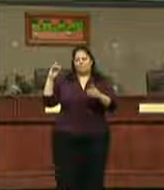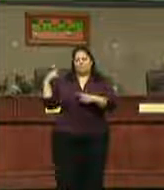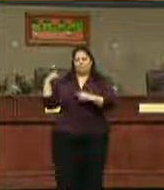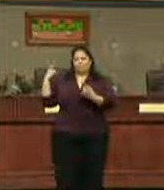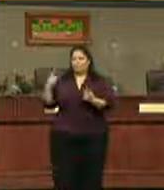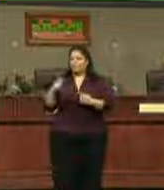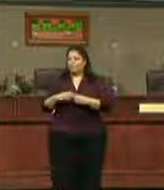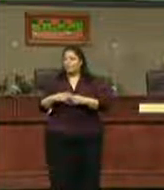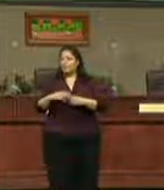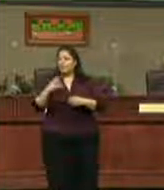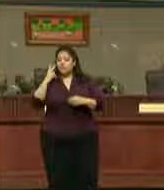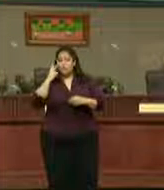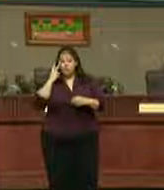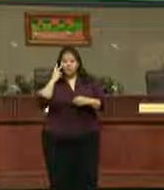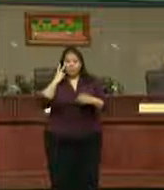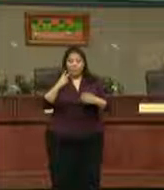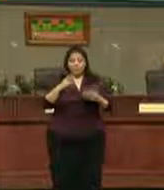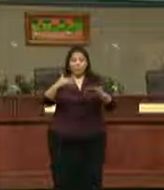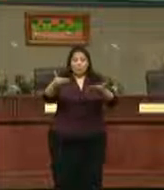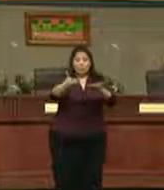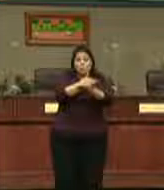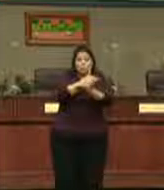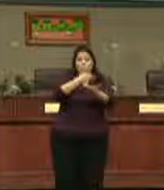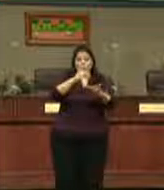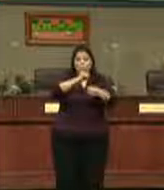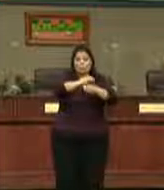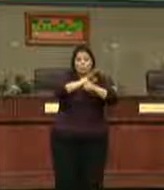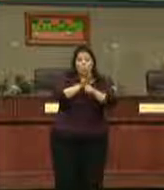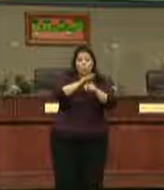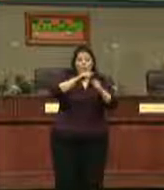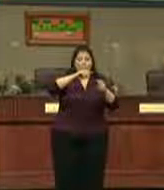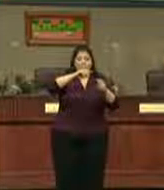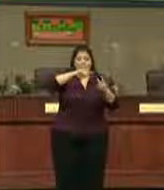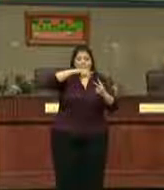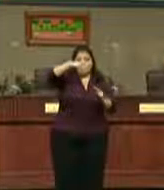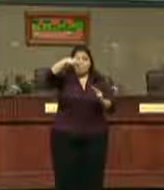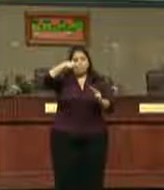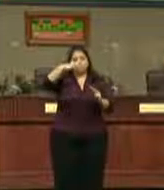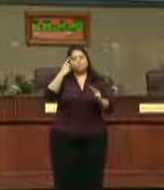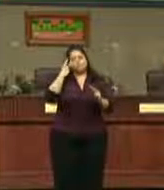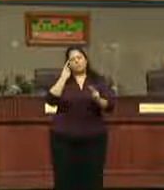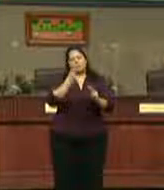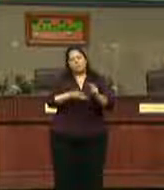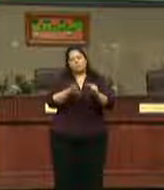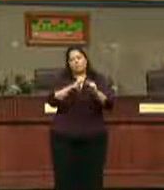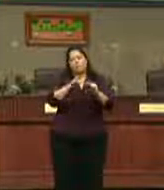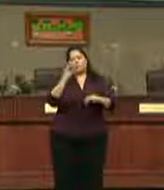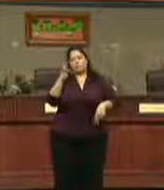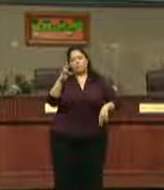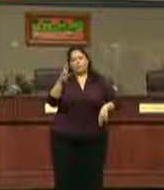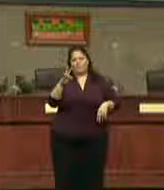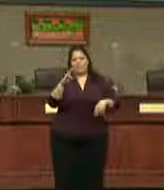cases by day, and as you see, we have increased to 17. Next.